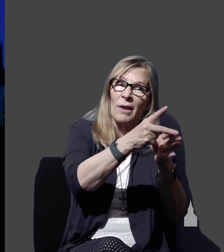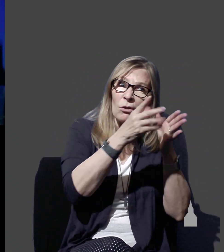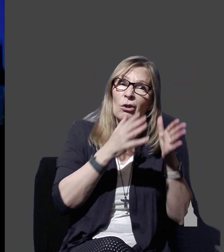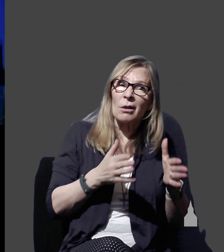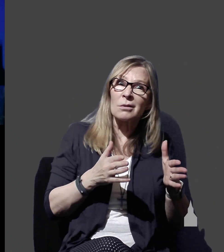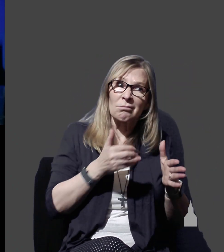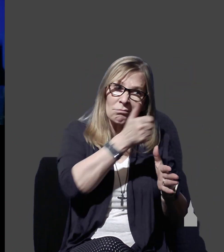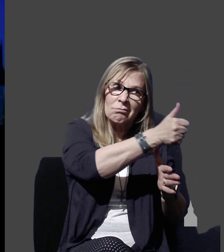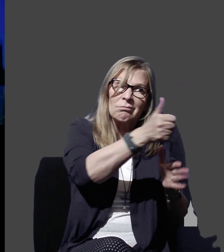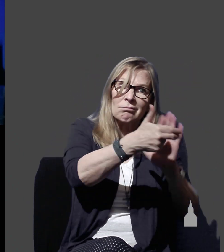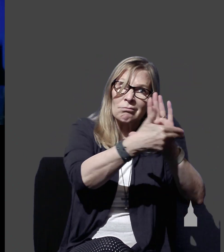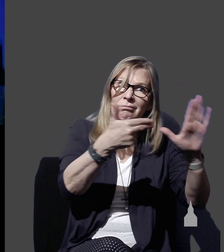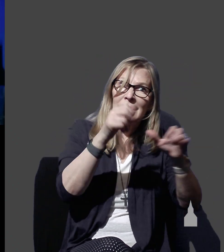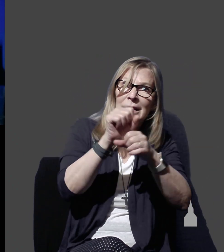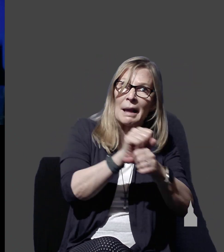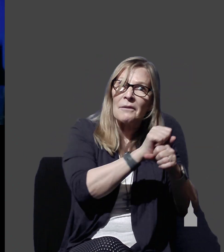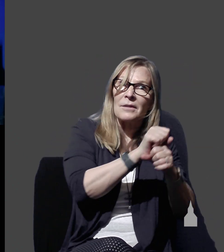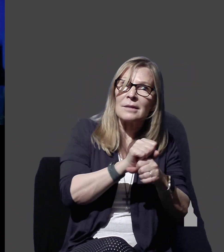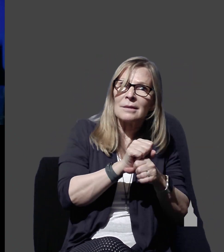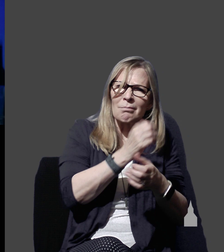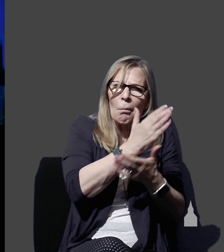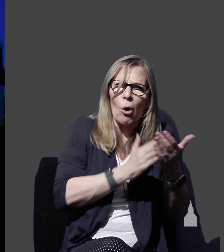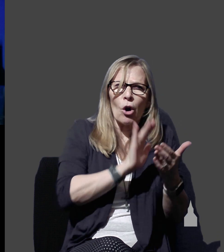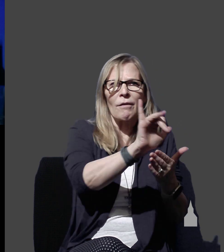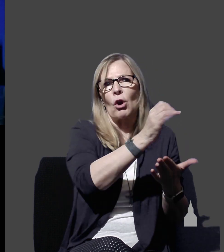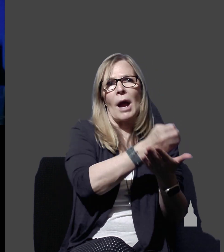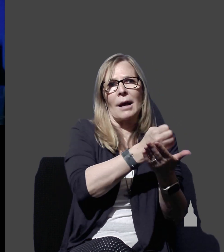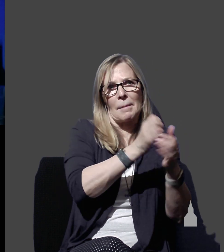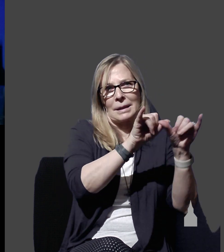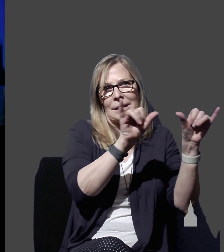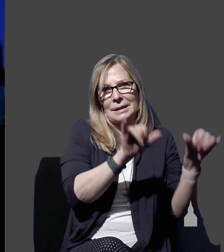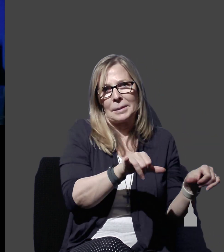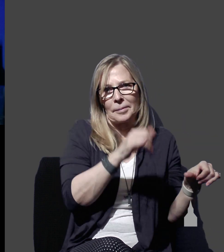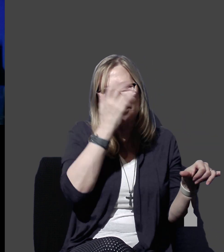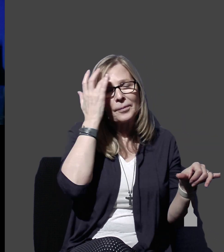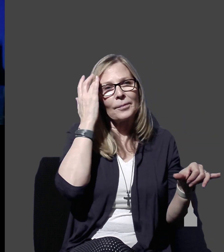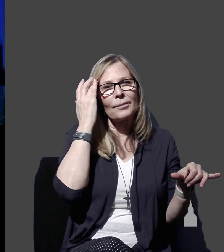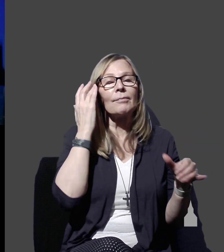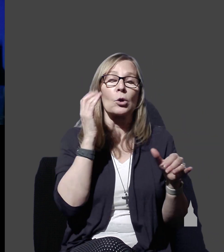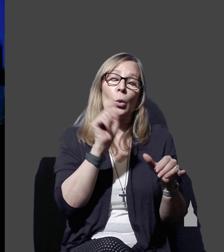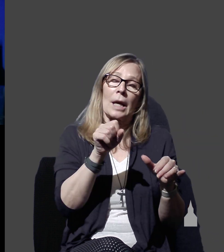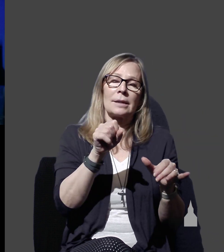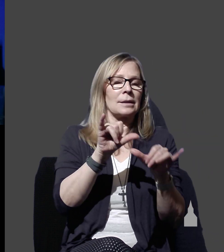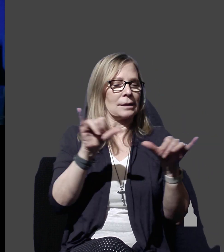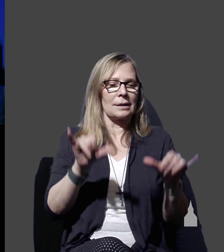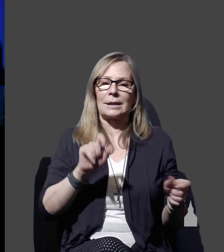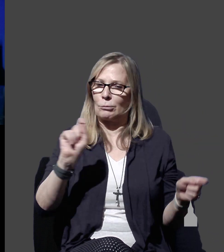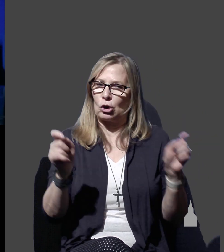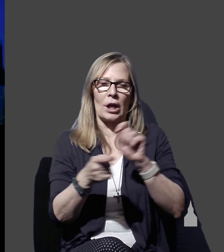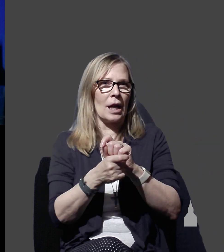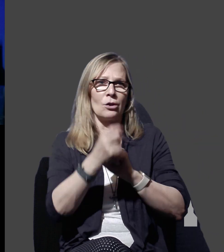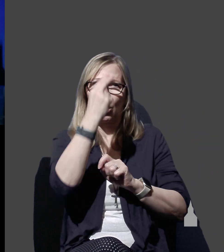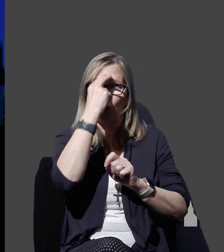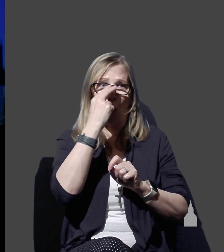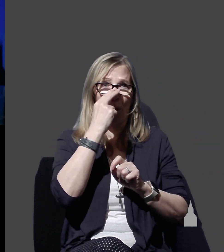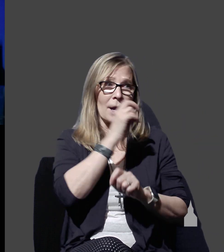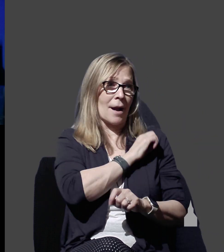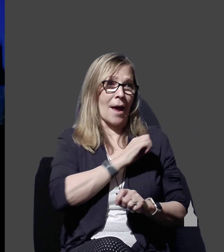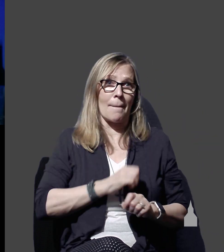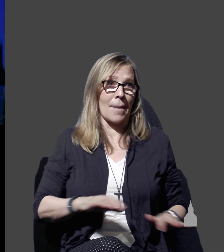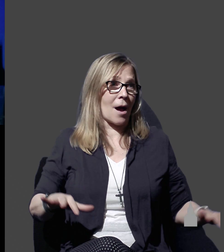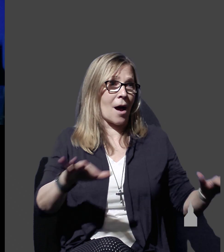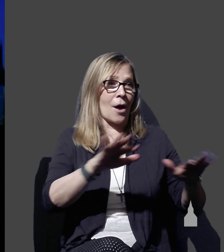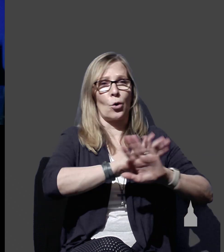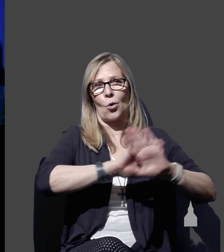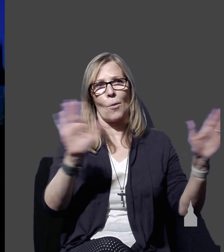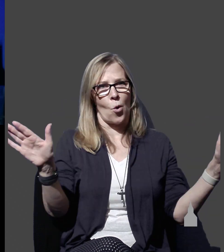slaves. It was a function of the economic system. So while systems have changed and the Roman Empire is no more, the Roman